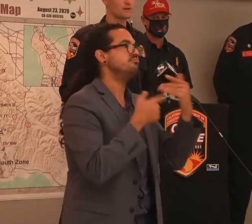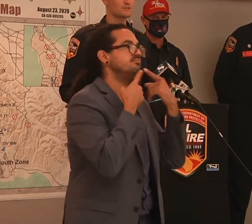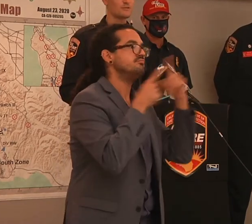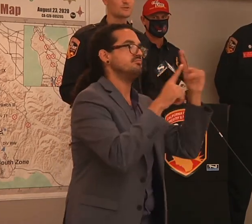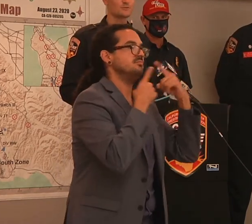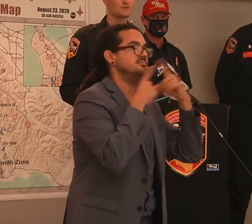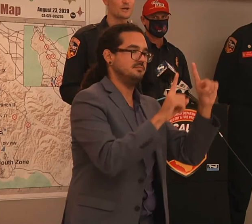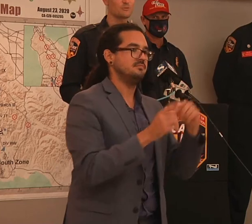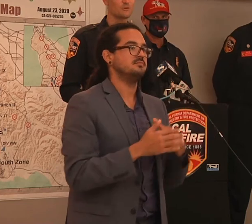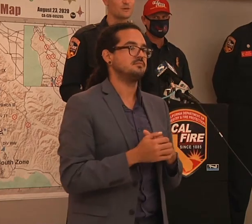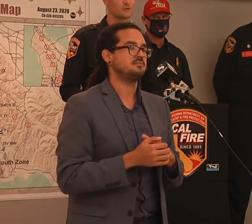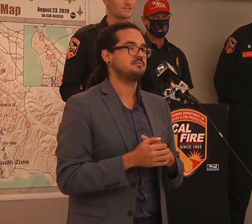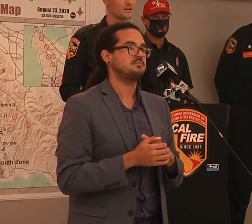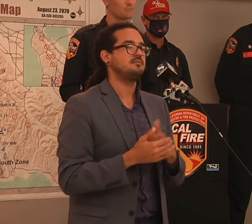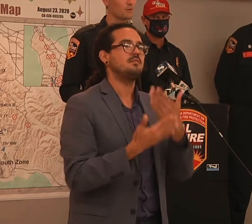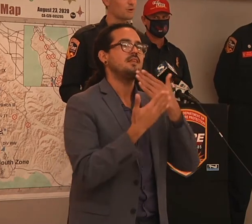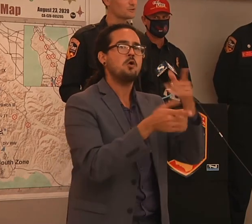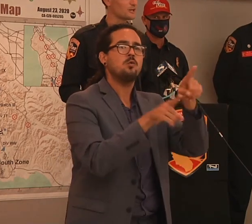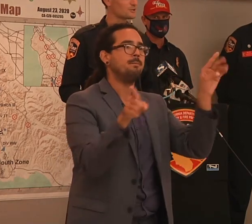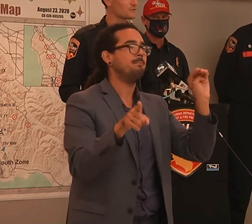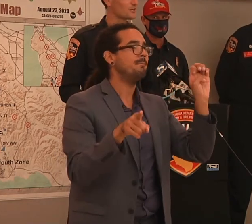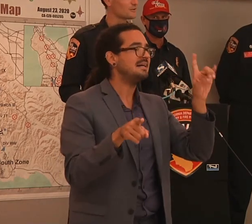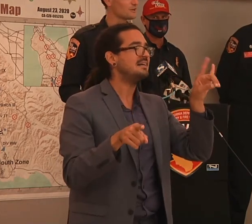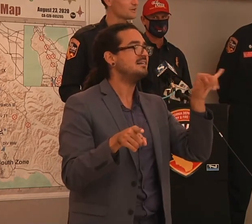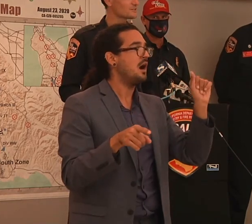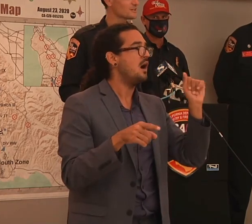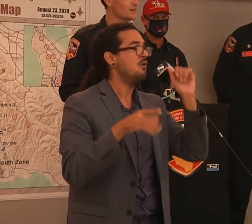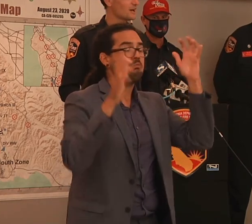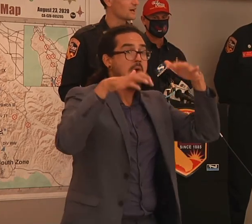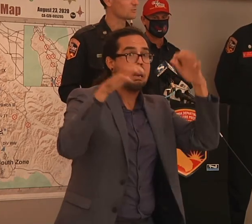seen a press conference be scrambled and reset up. I apologize for the